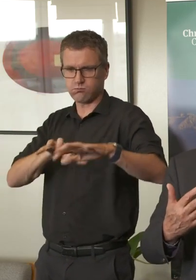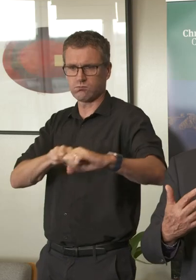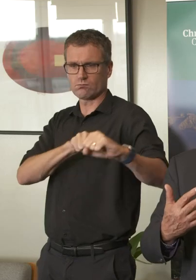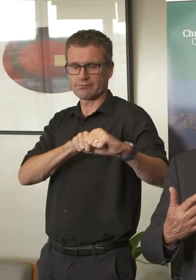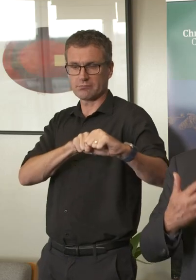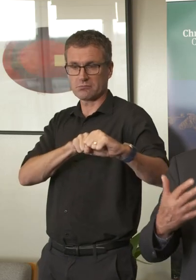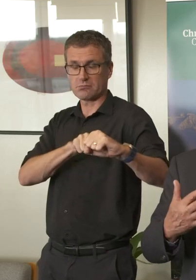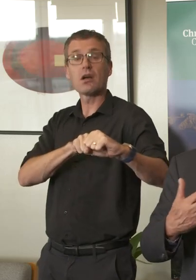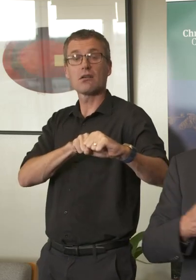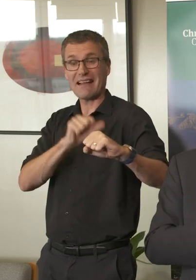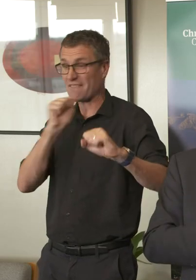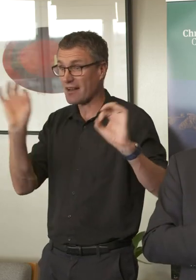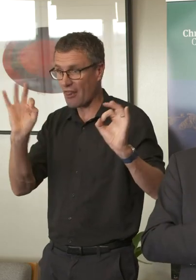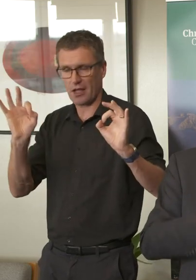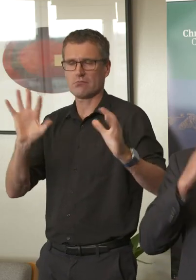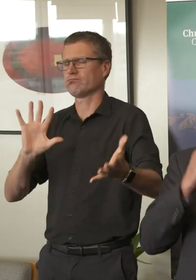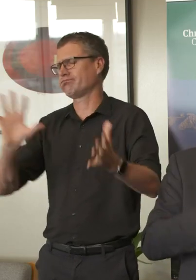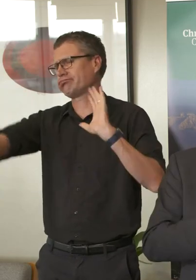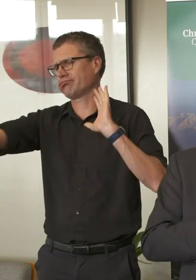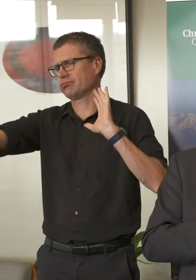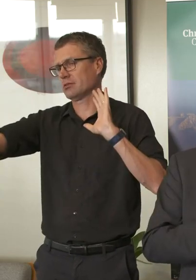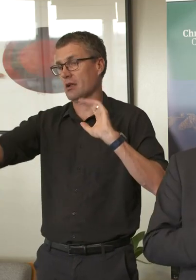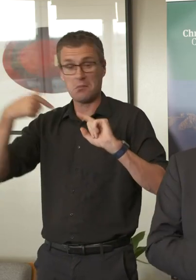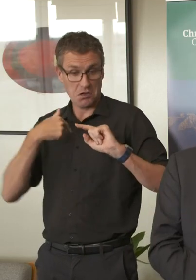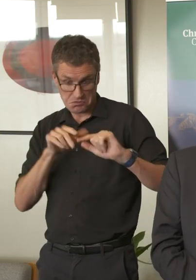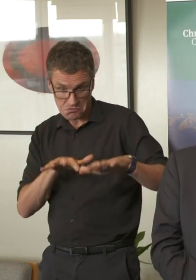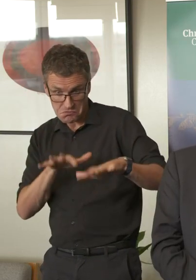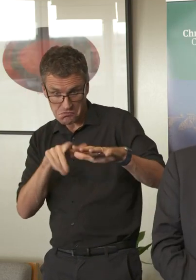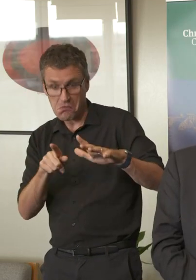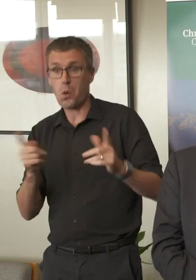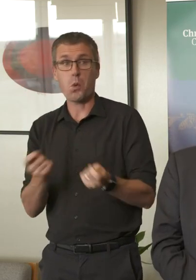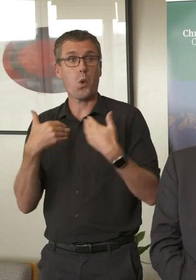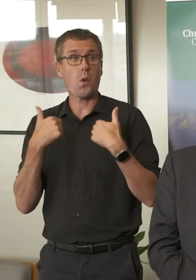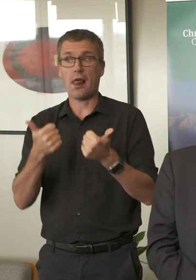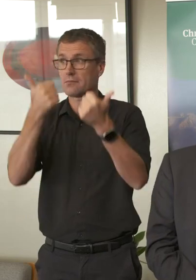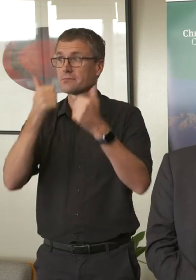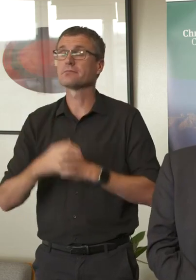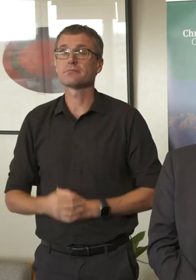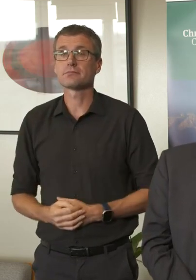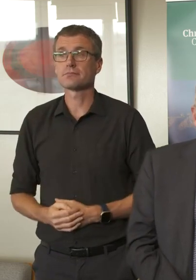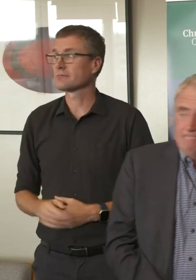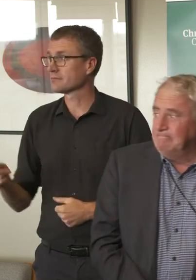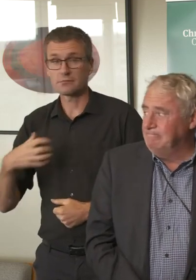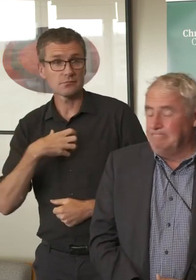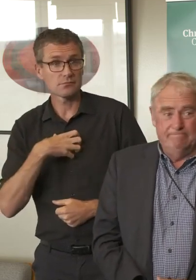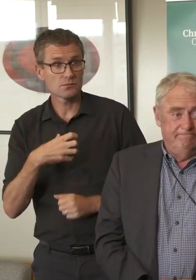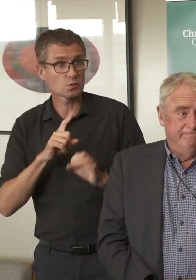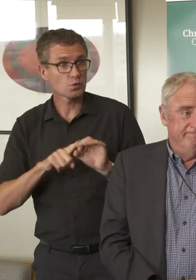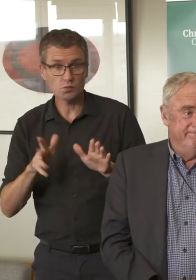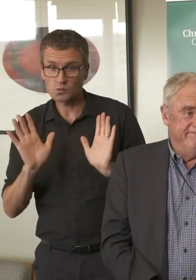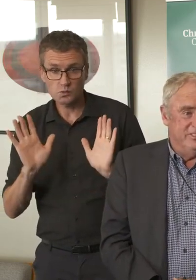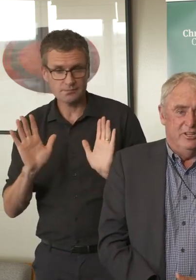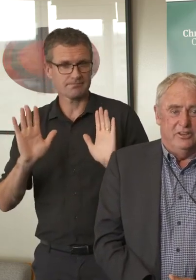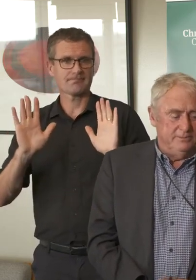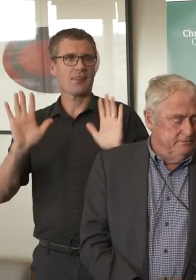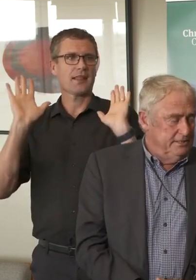is the first test for a lot of them, so it's worked very well. Diana, Thanks very much. Thank